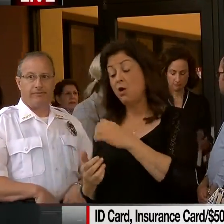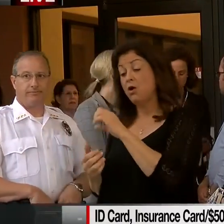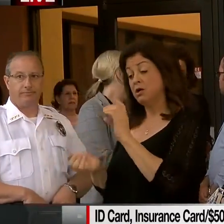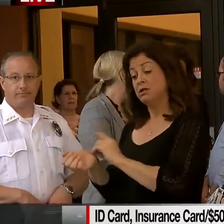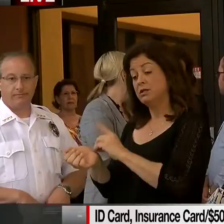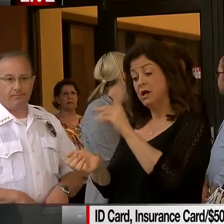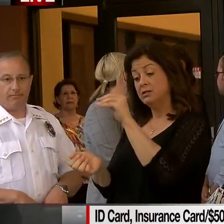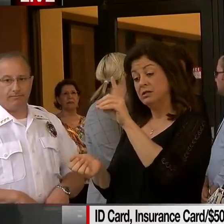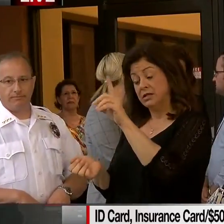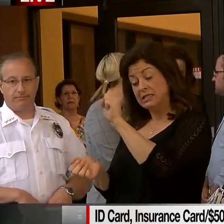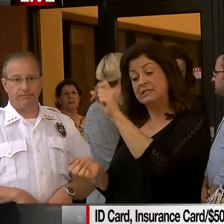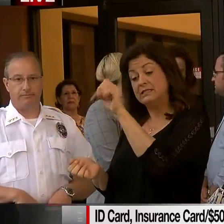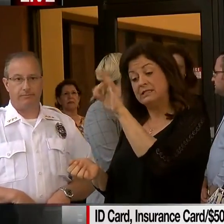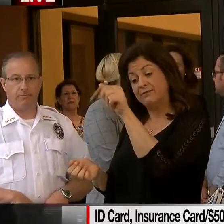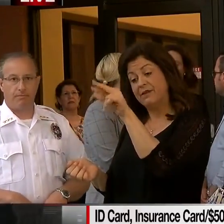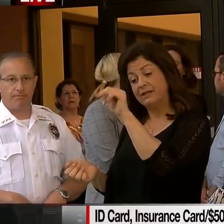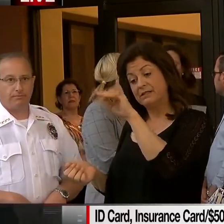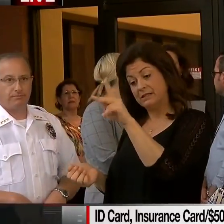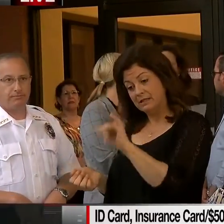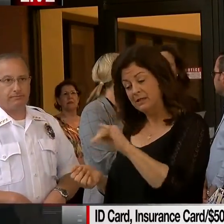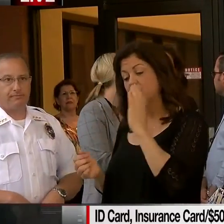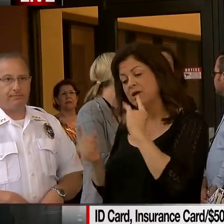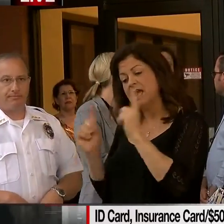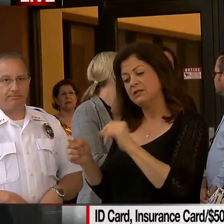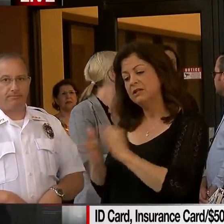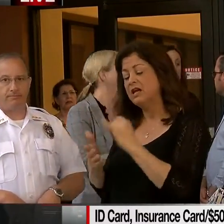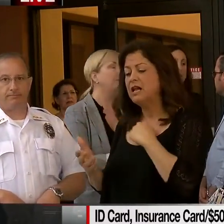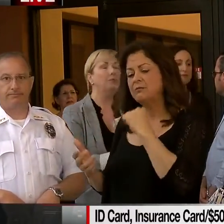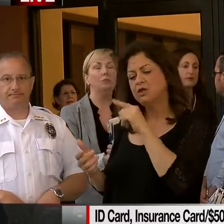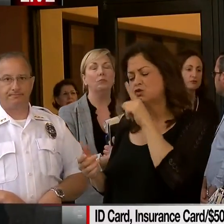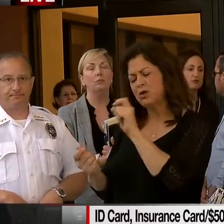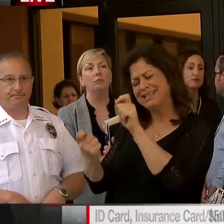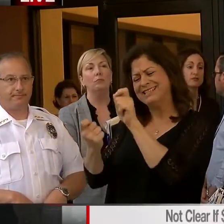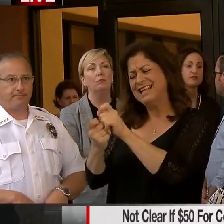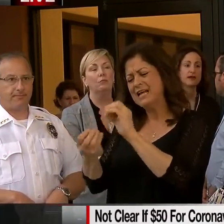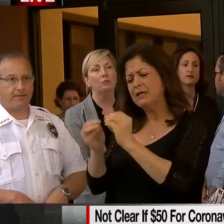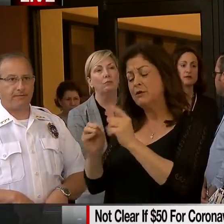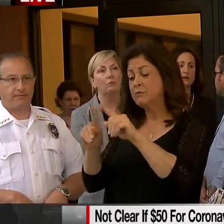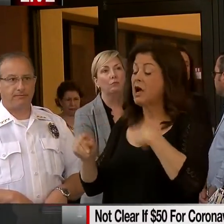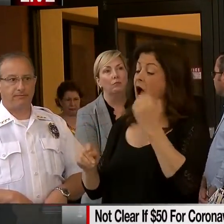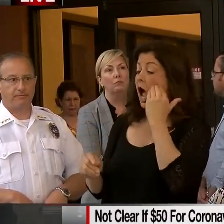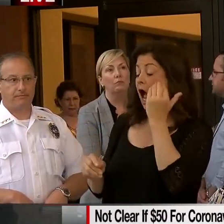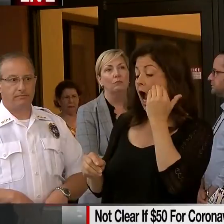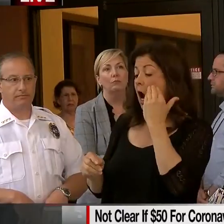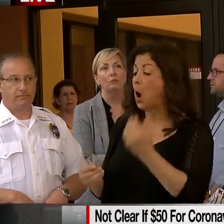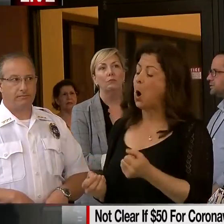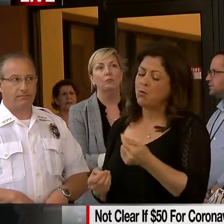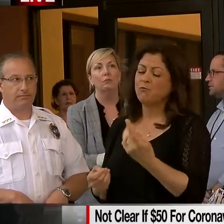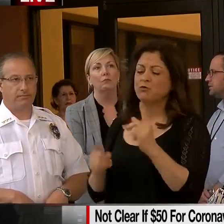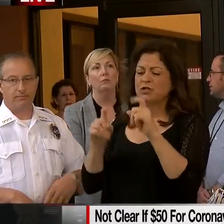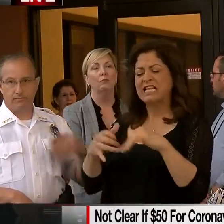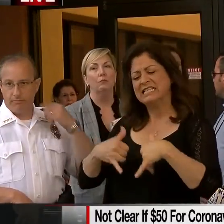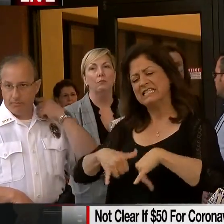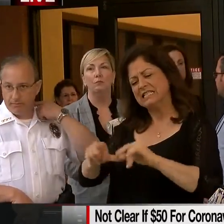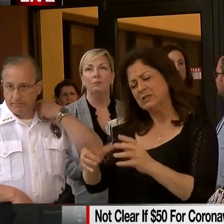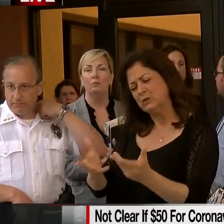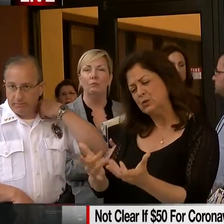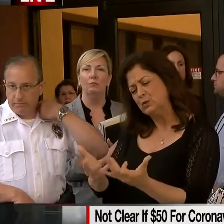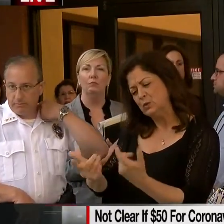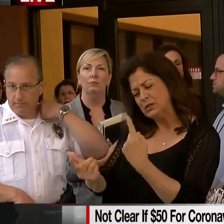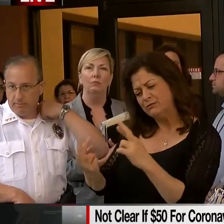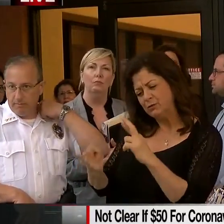number, but I do know that we have several tests that are pending that we're waiting for results either today or tomorrow. Okay, yesterday